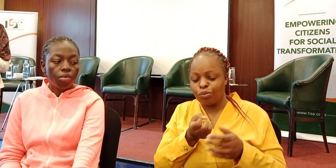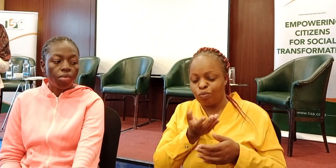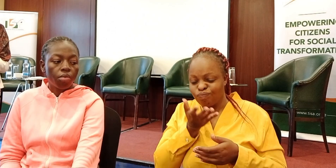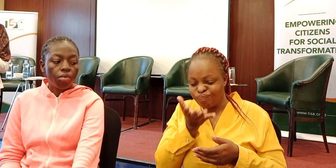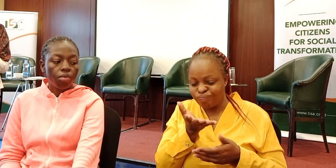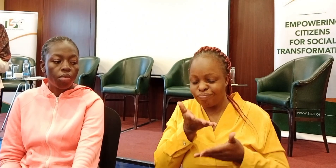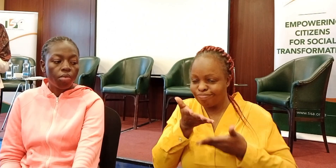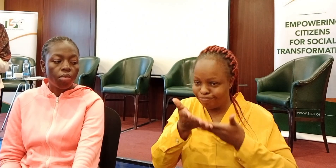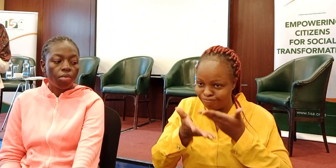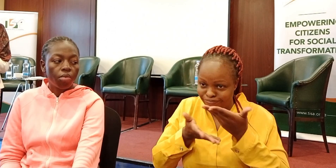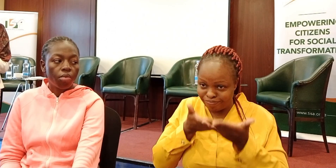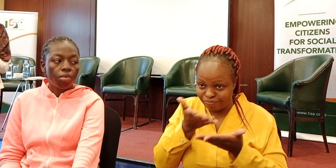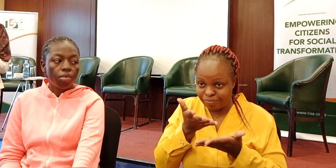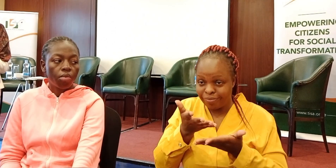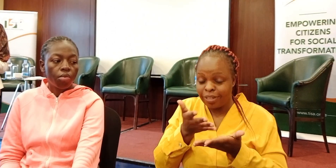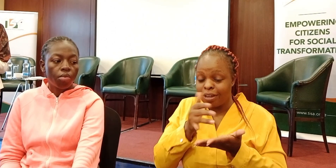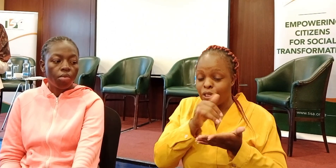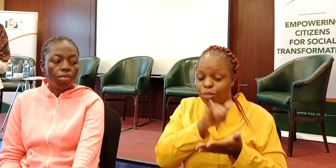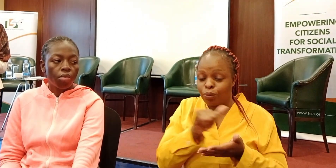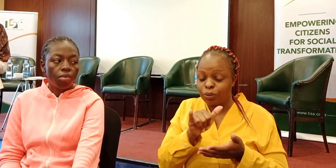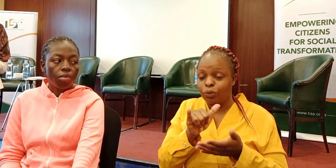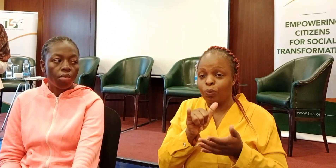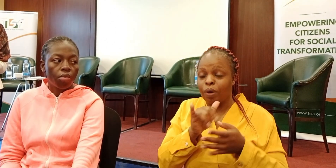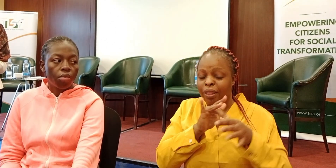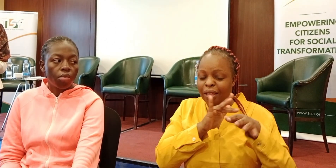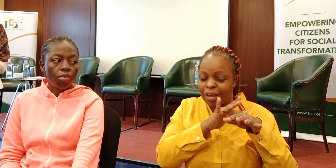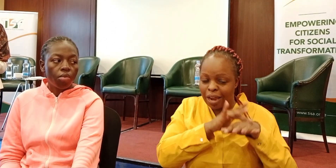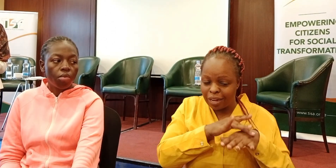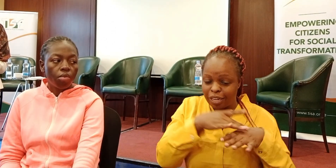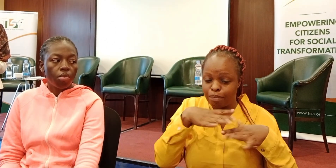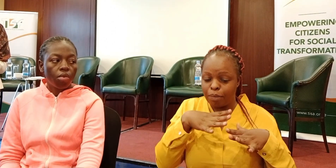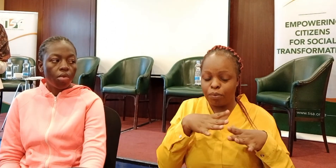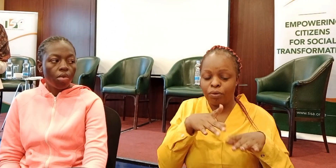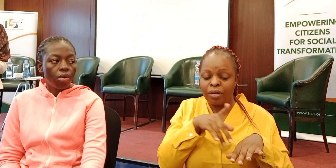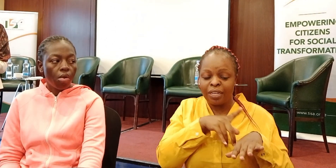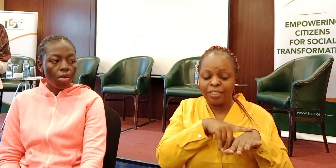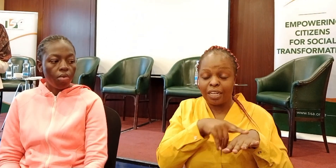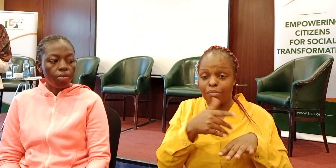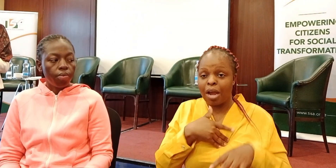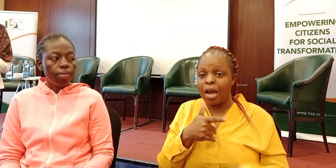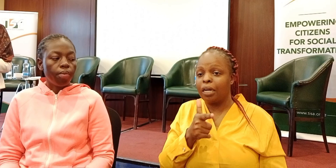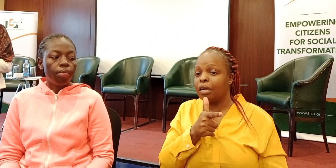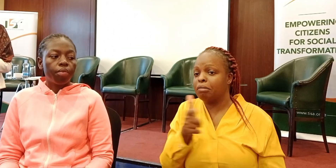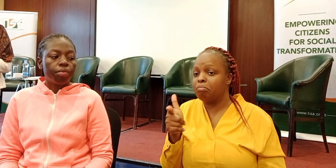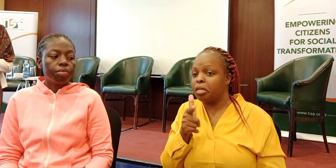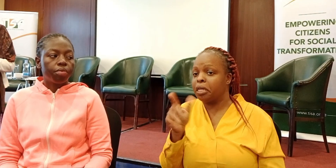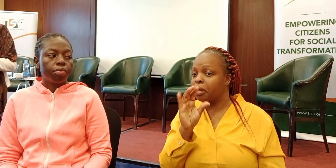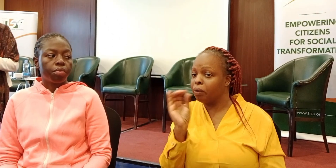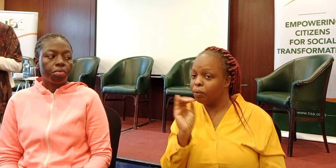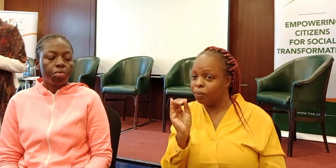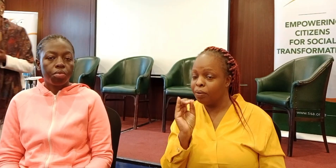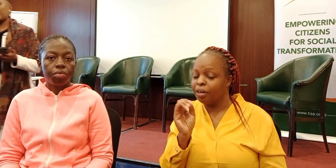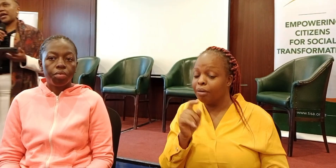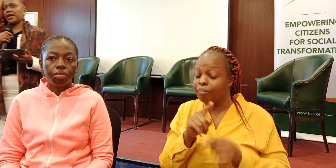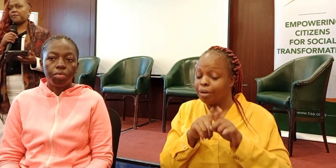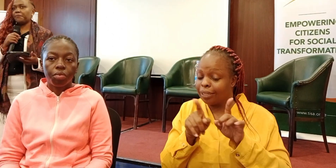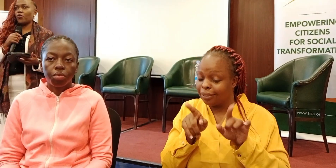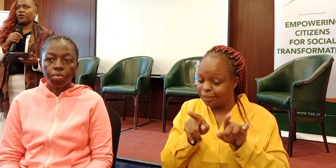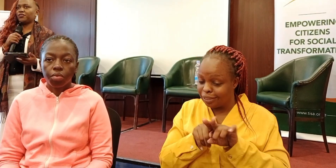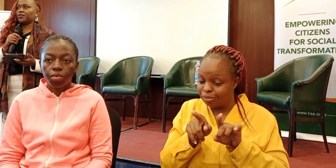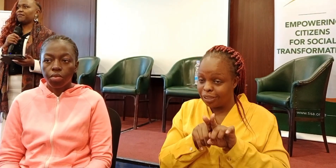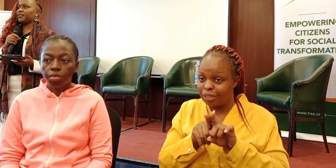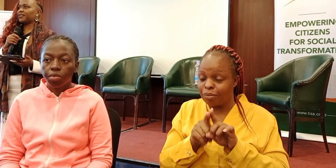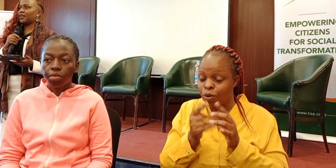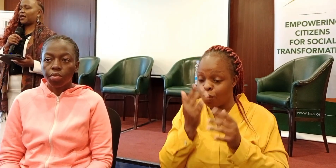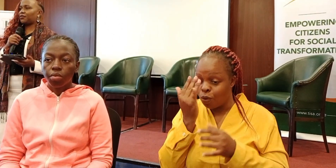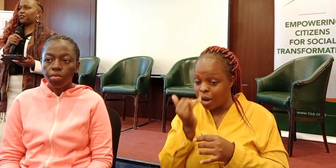I think those were the early people when there was no social media. But closer home, and why I am